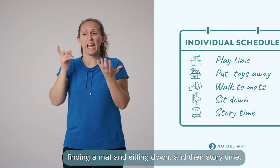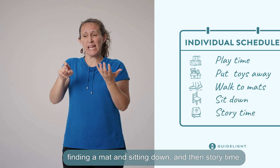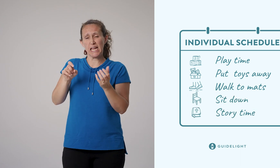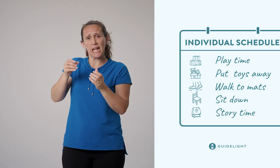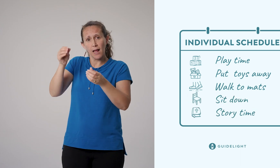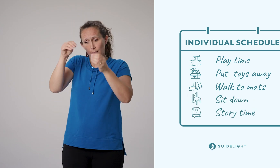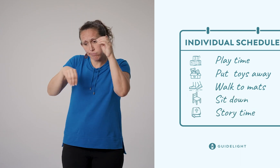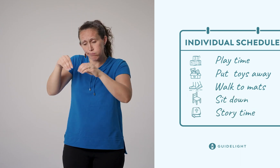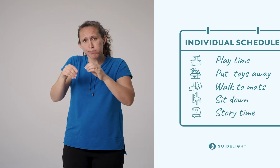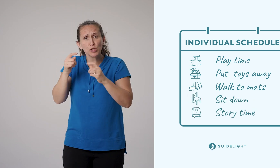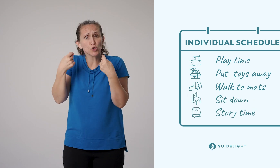time.